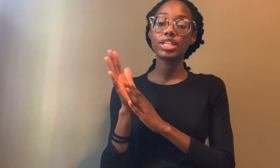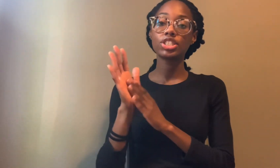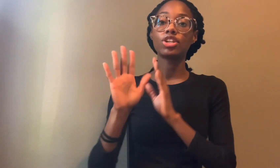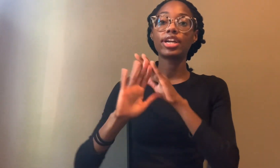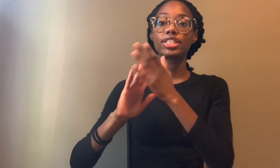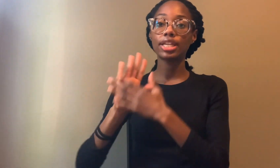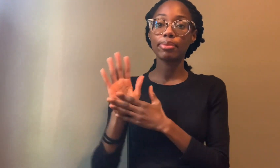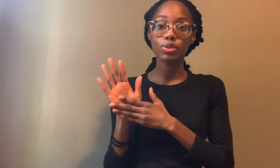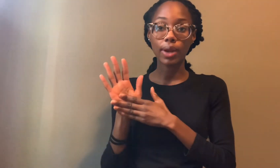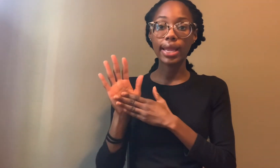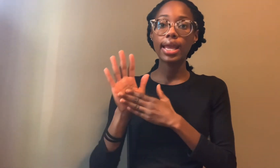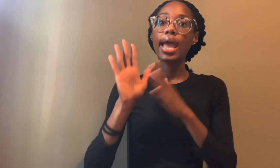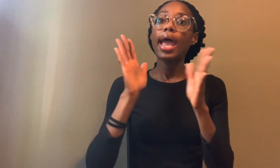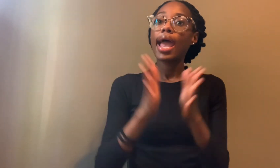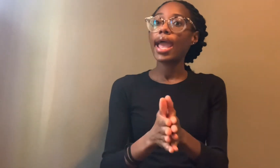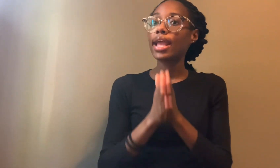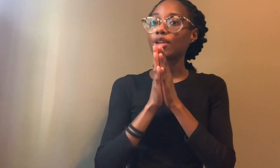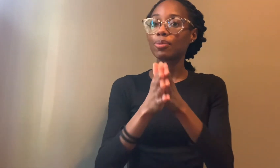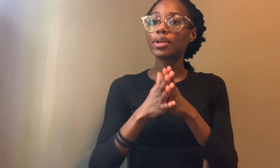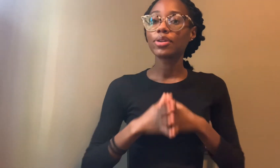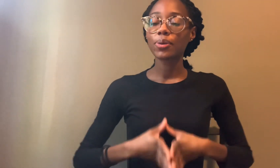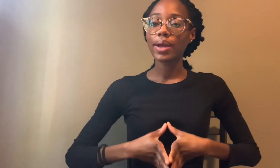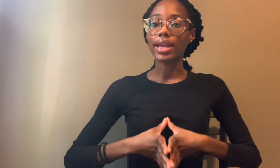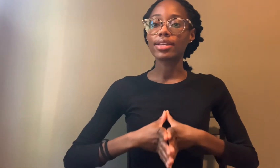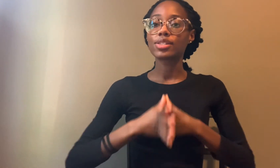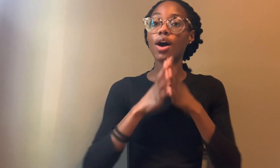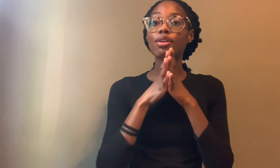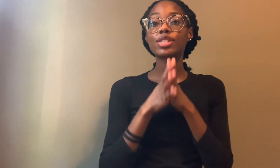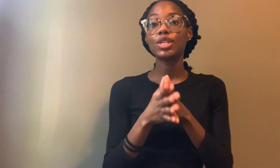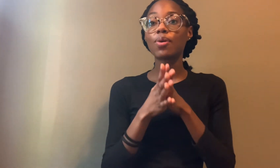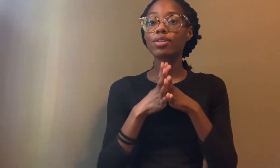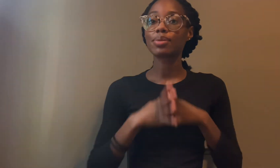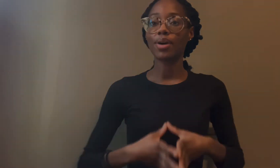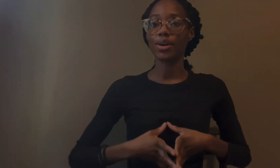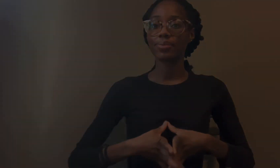orientation, your hand shape is right, and you'll be on your way. So I'll see you all tomorrow.